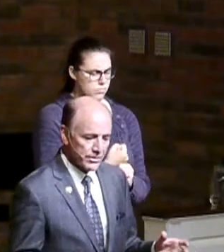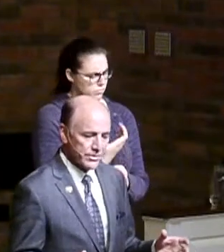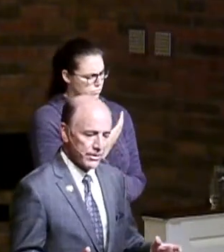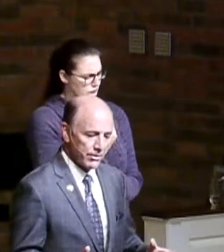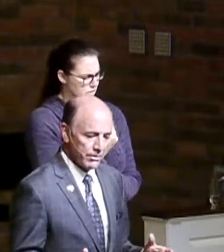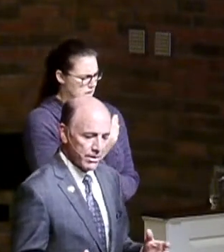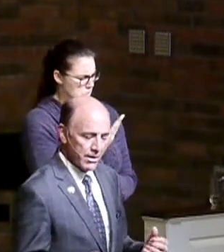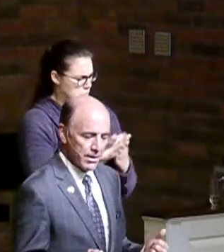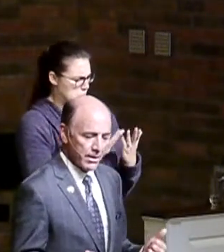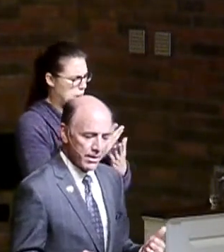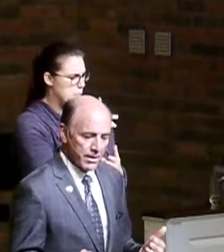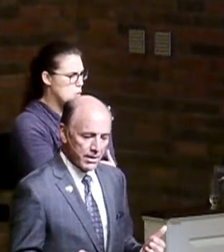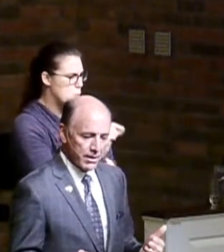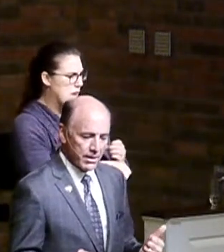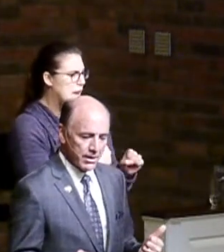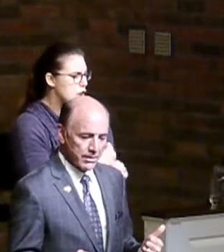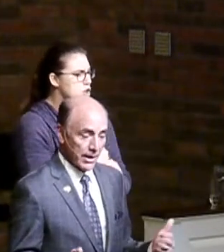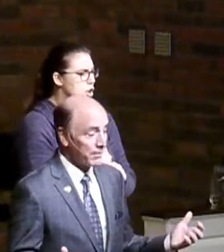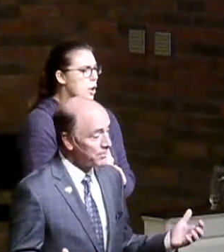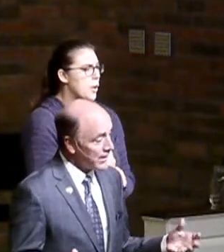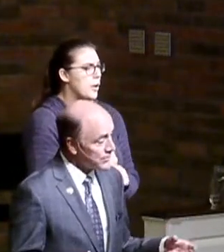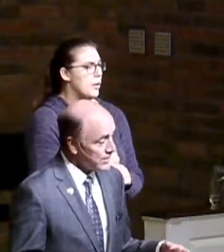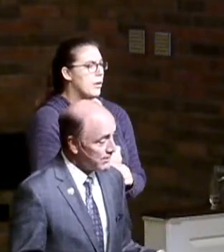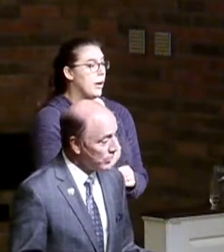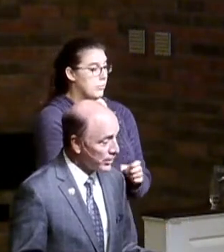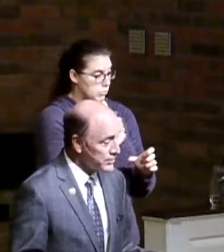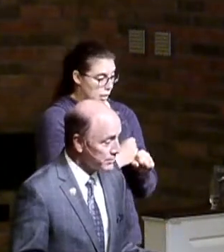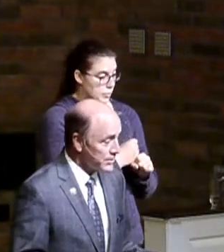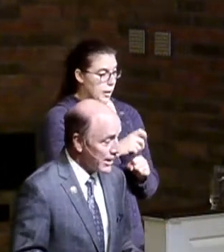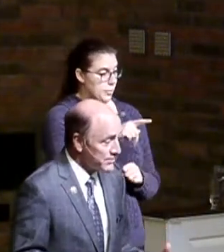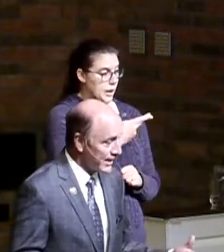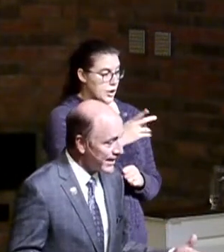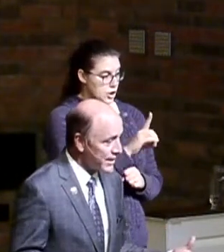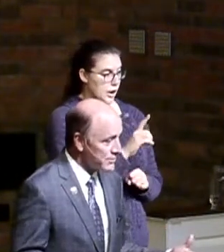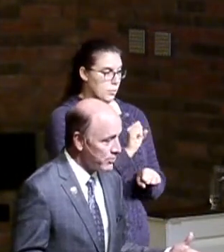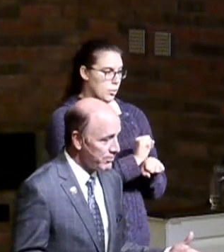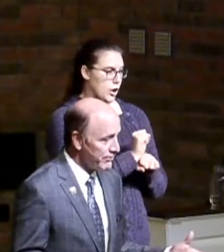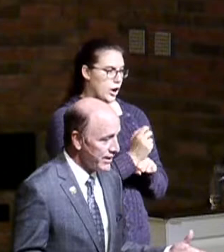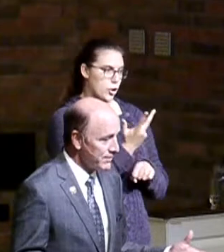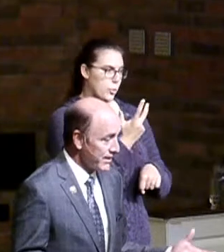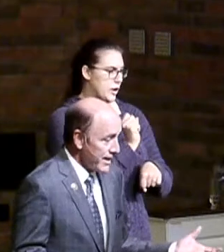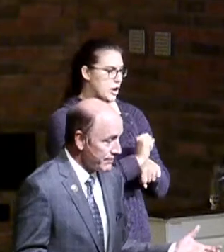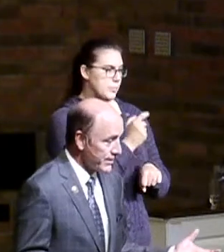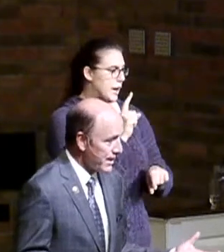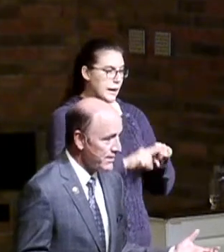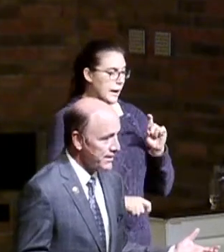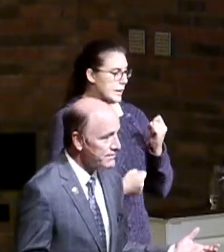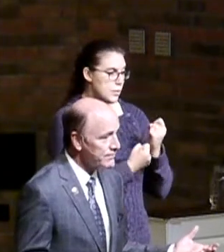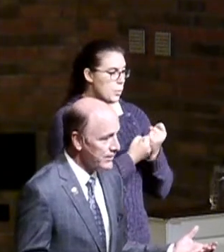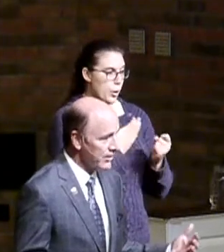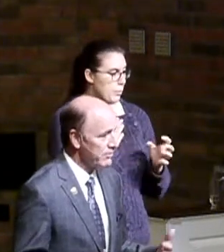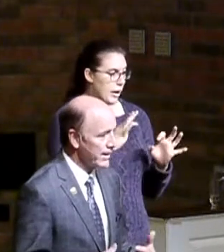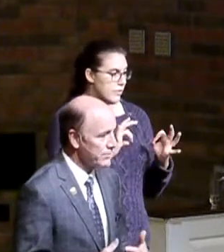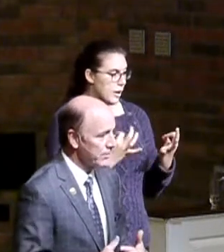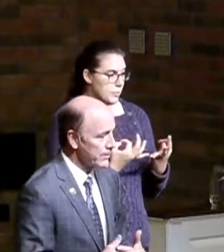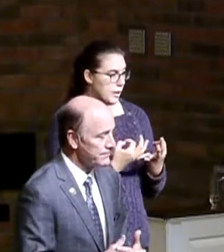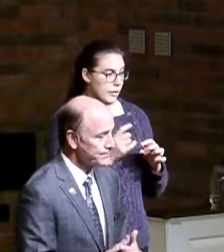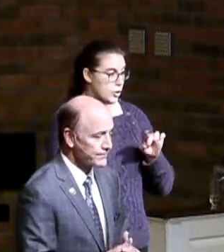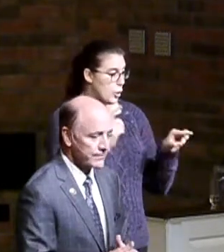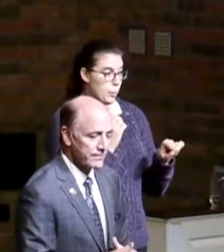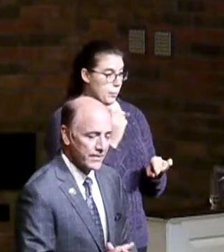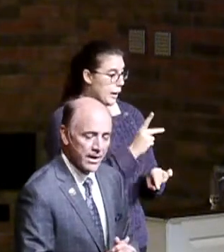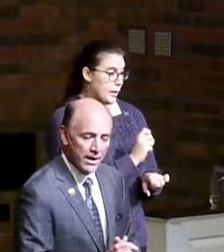15, 20 years ago, got my PhD, I'm working 3 jobs, and I can't support my family. I can't make it. Got to go back to